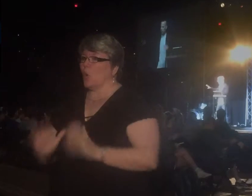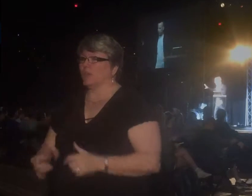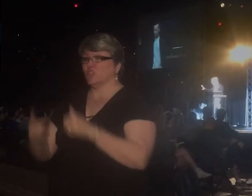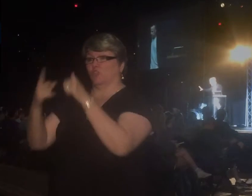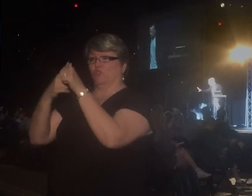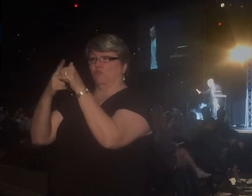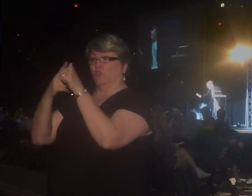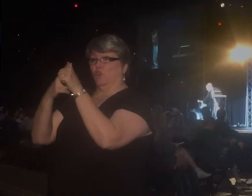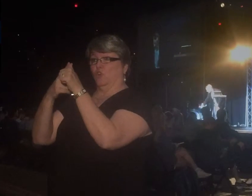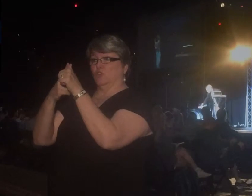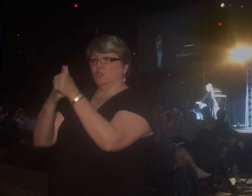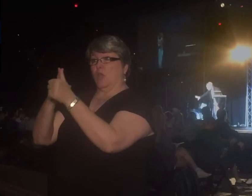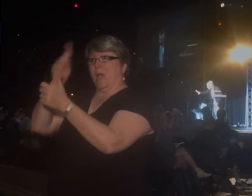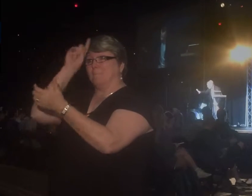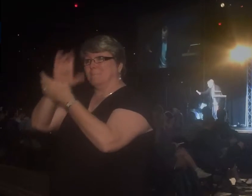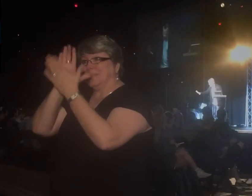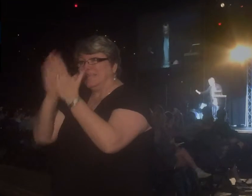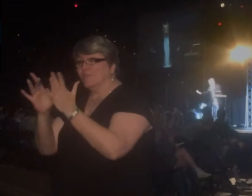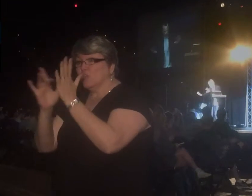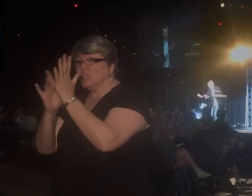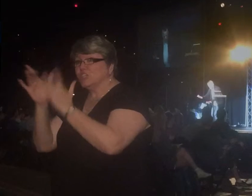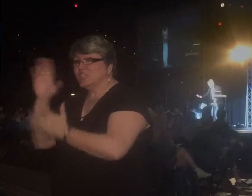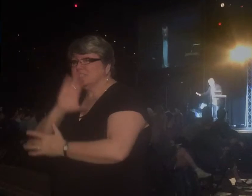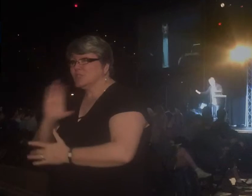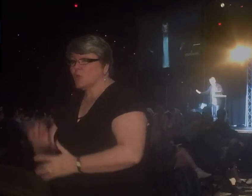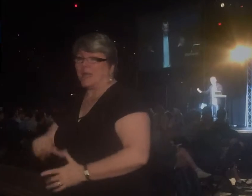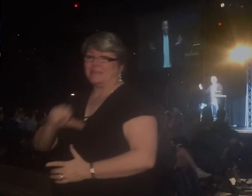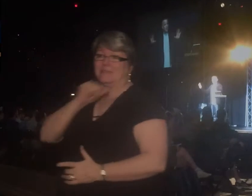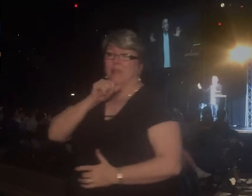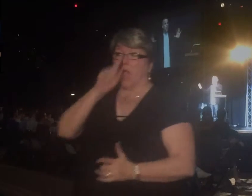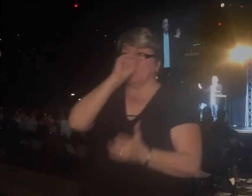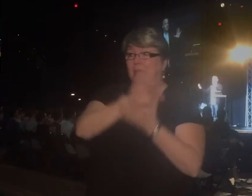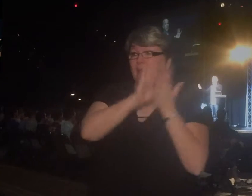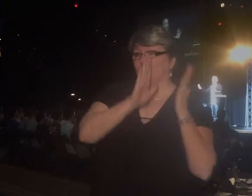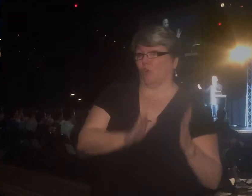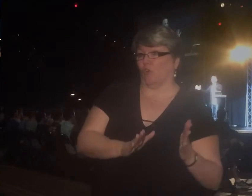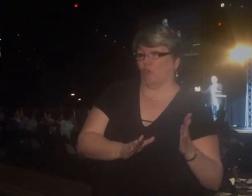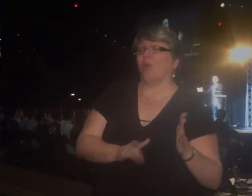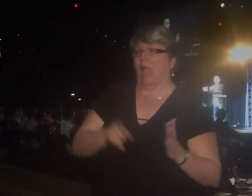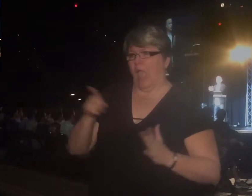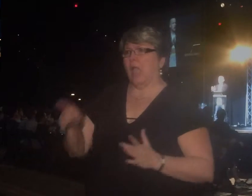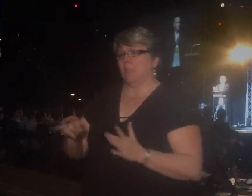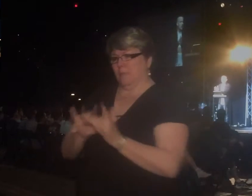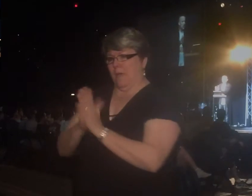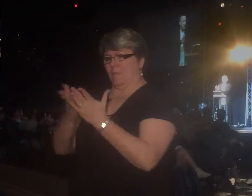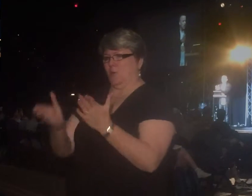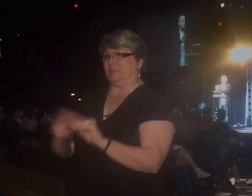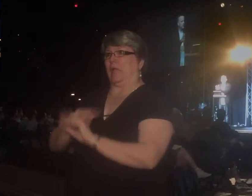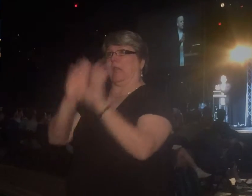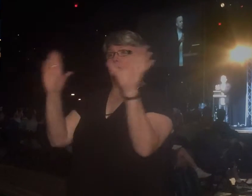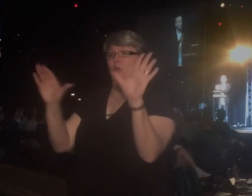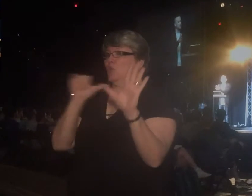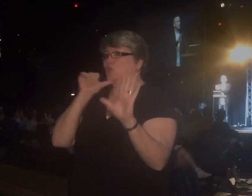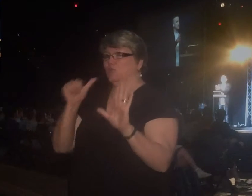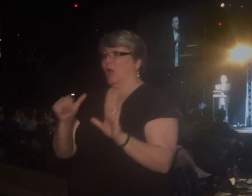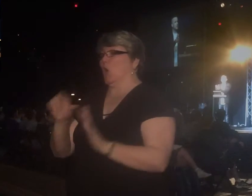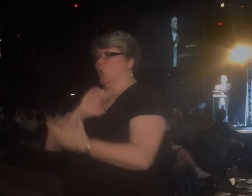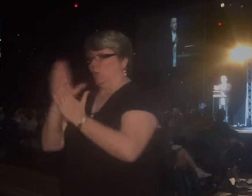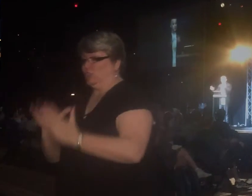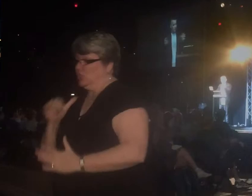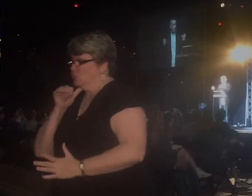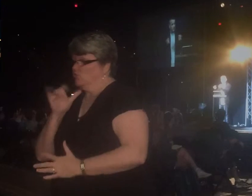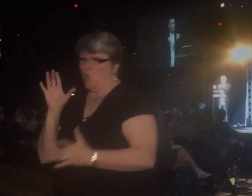categories. The first is believer in Jesus Christ, non-believer. And the Bible's very clear, you don't date across